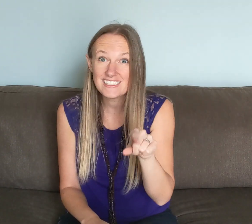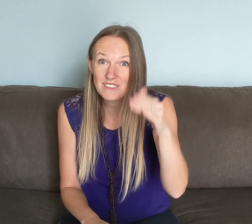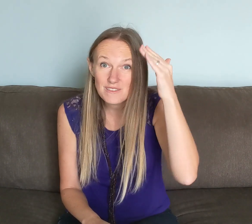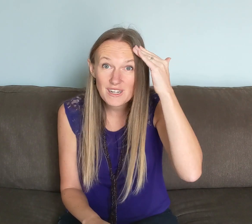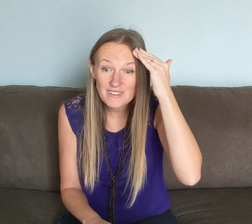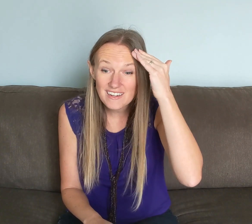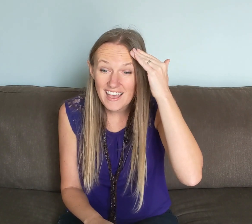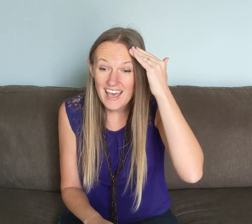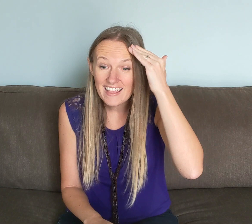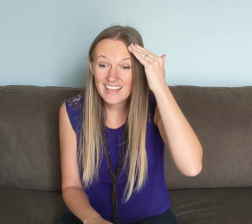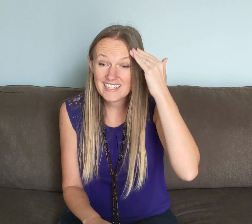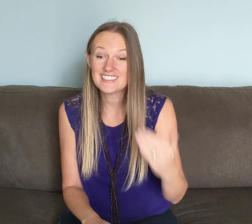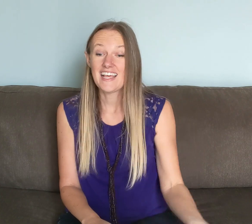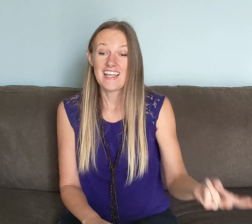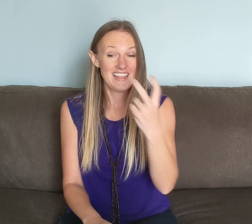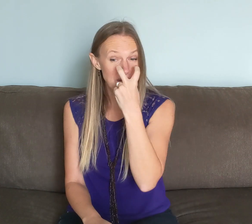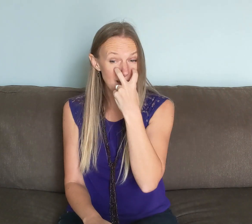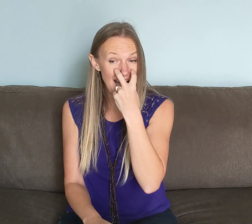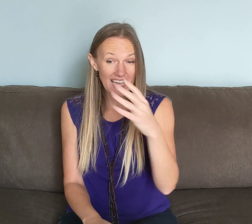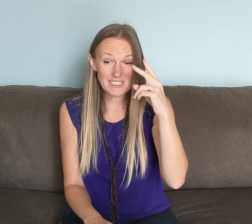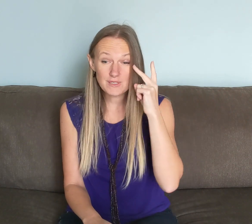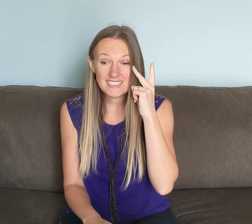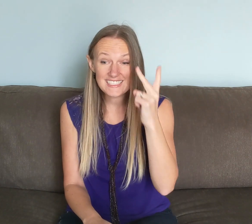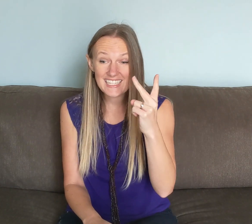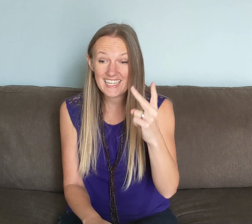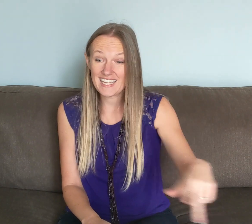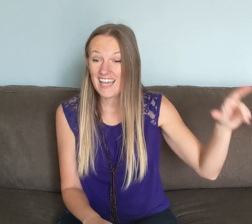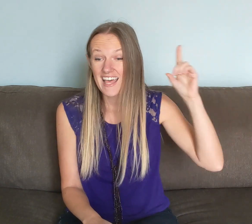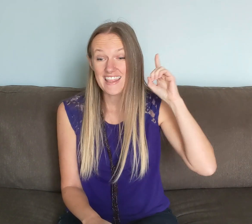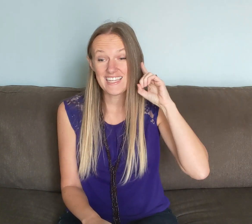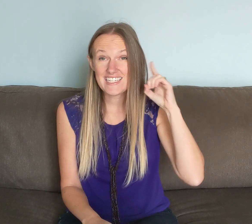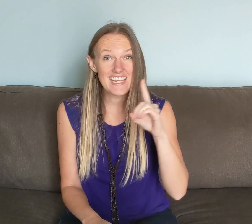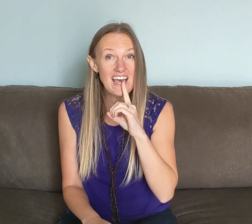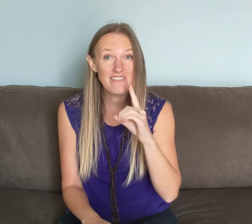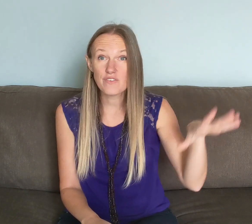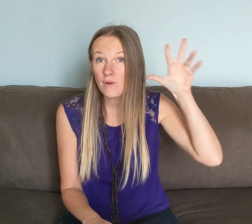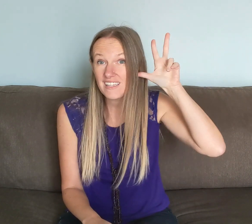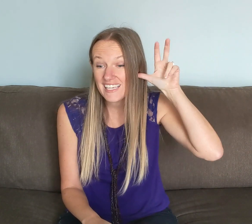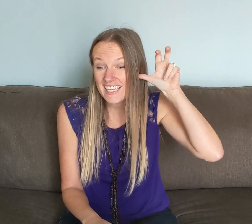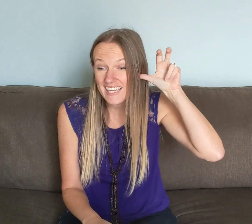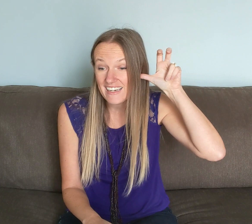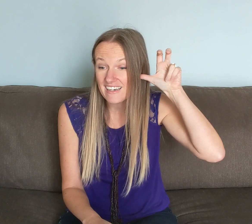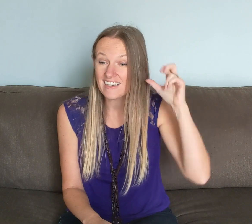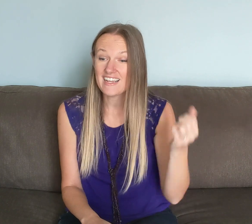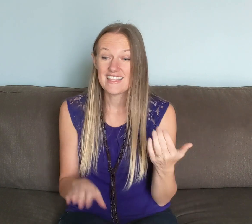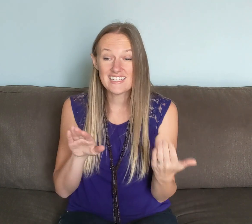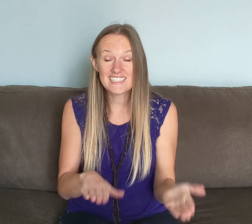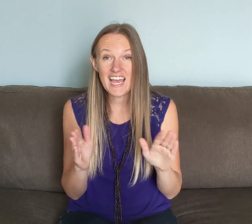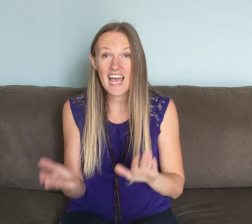you know? And then it's the blind will see, the deaf will hear, the